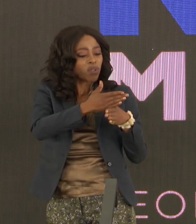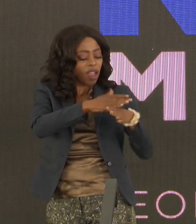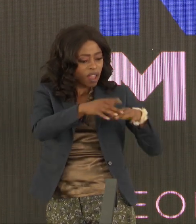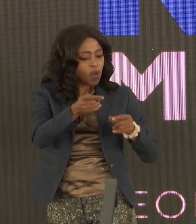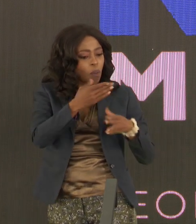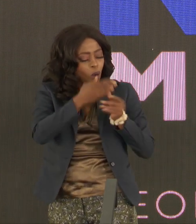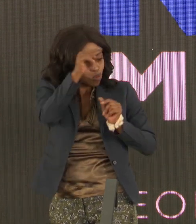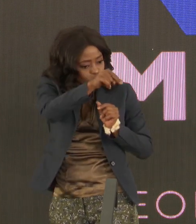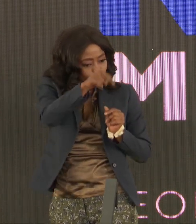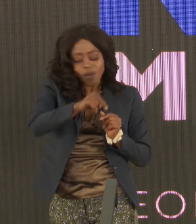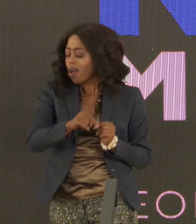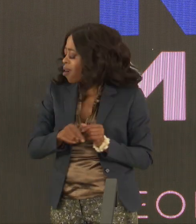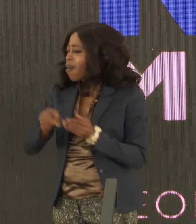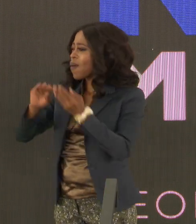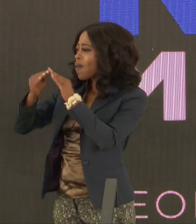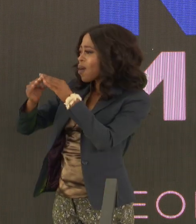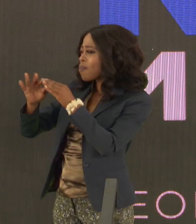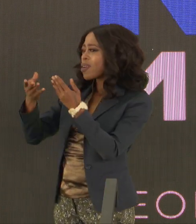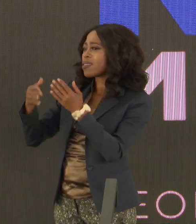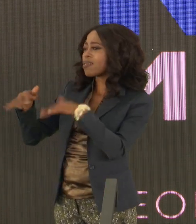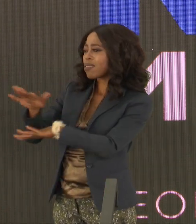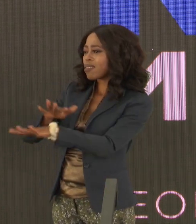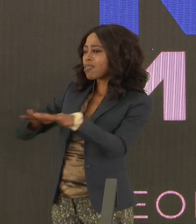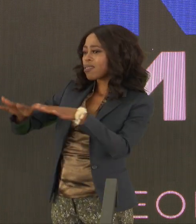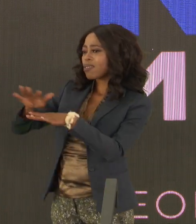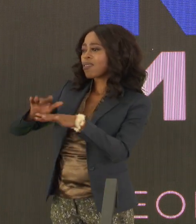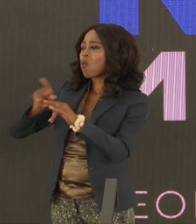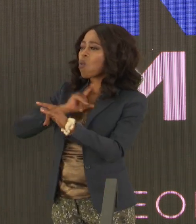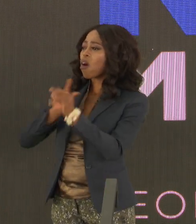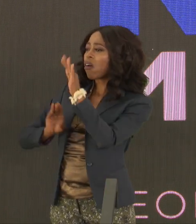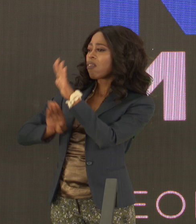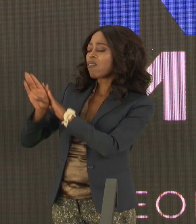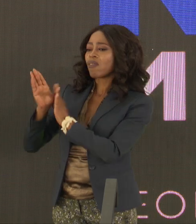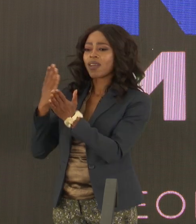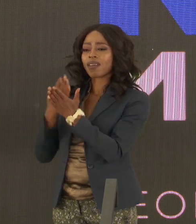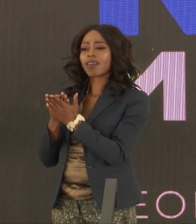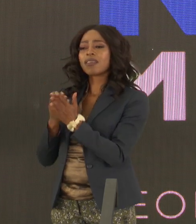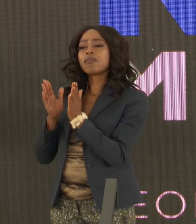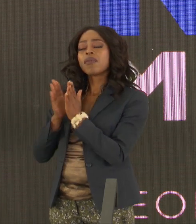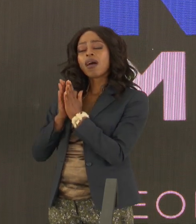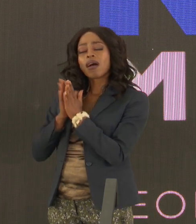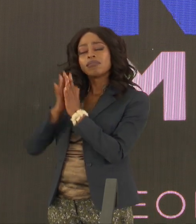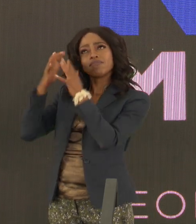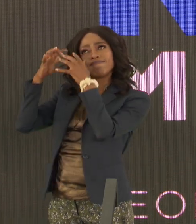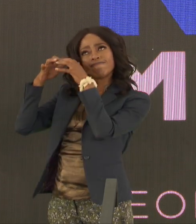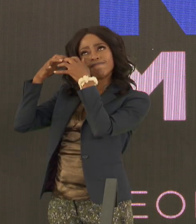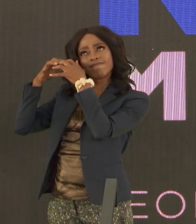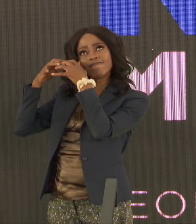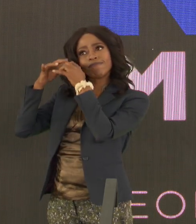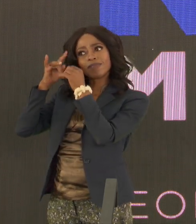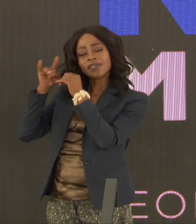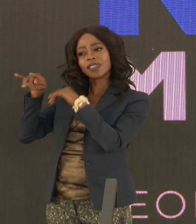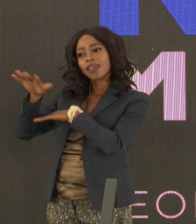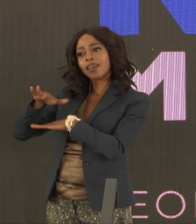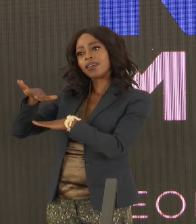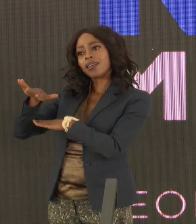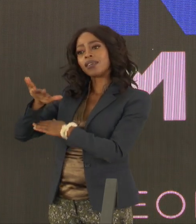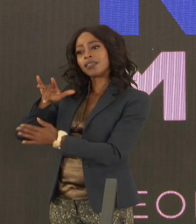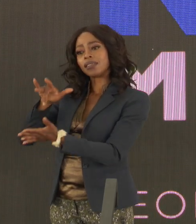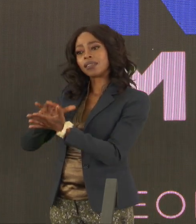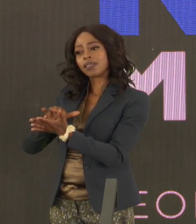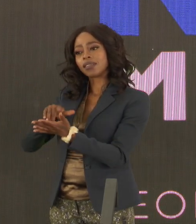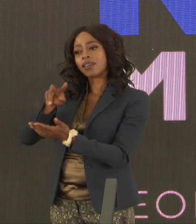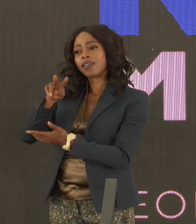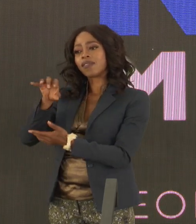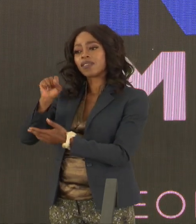Communities must have the facilities and infrastructure they need to thrive. I ask you to think about those facilities. No more these are